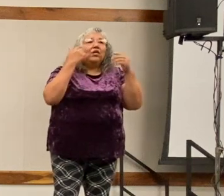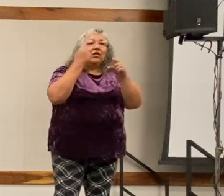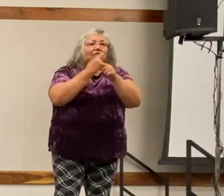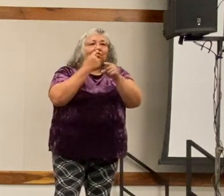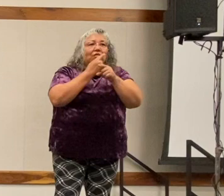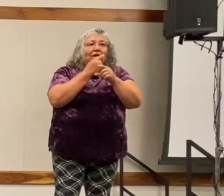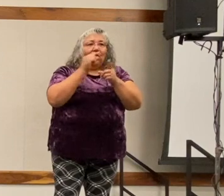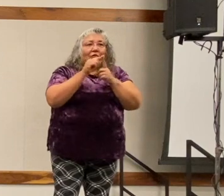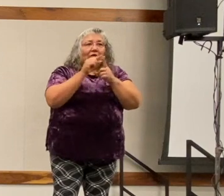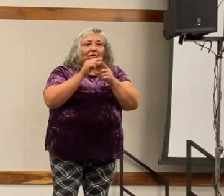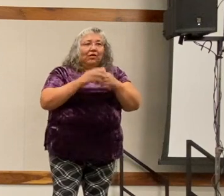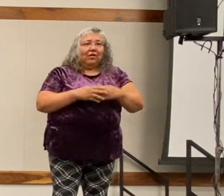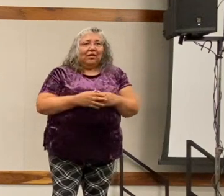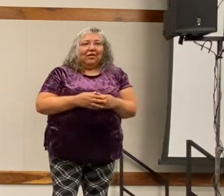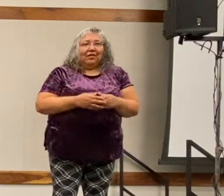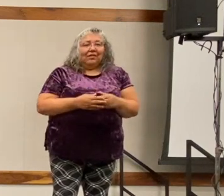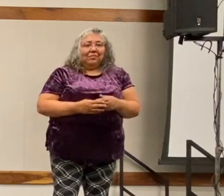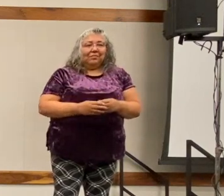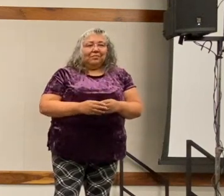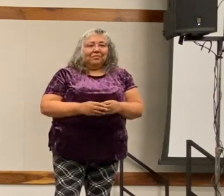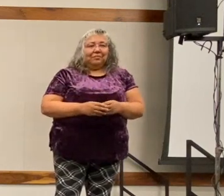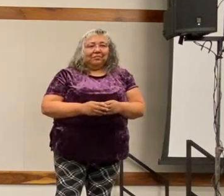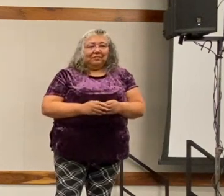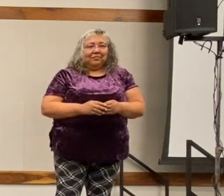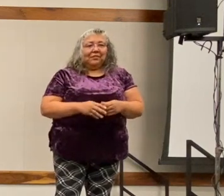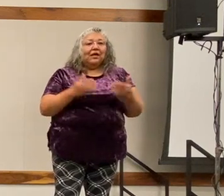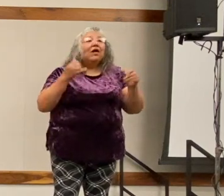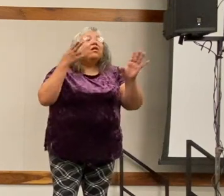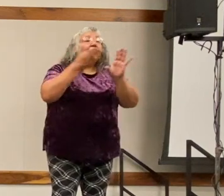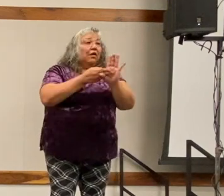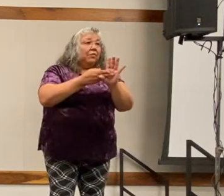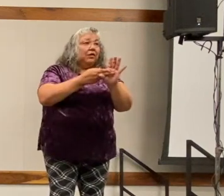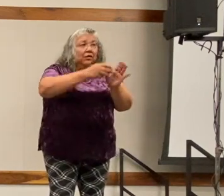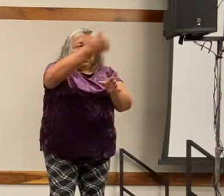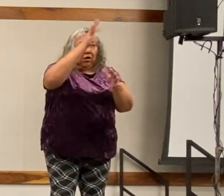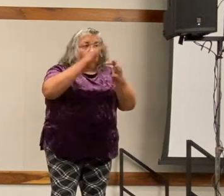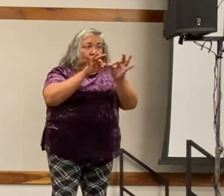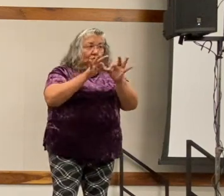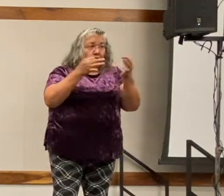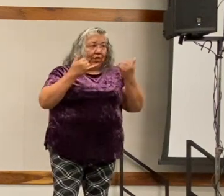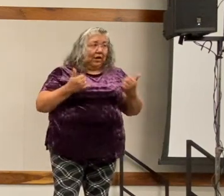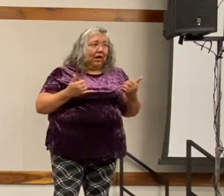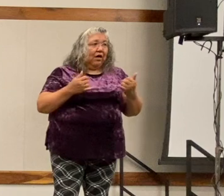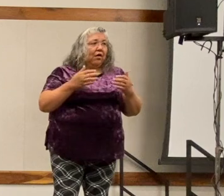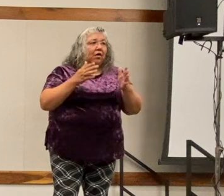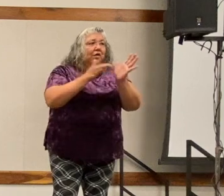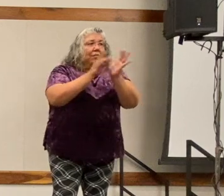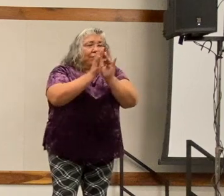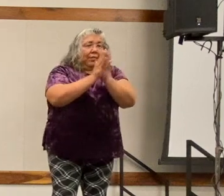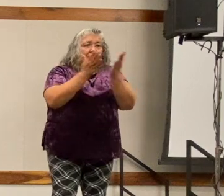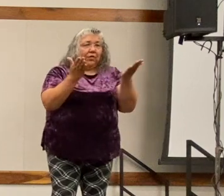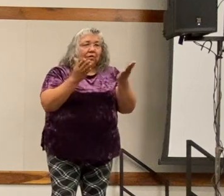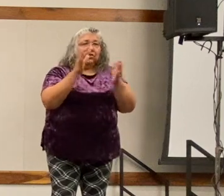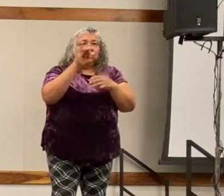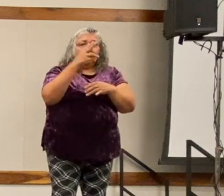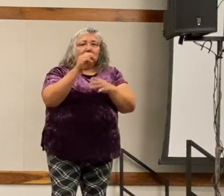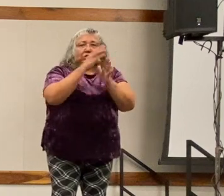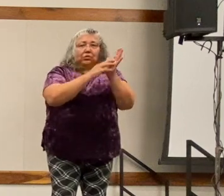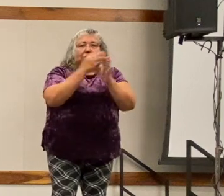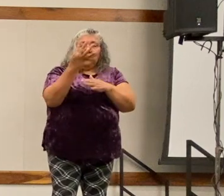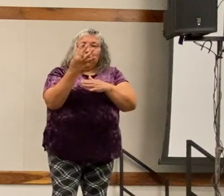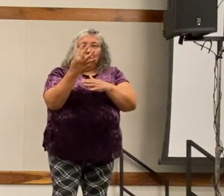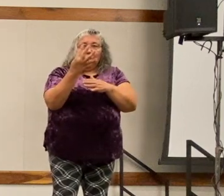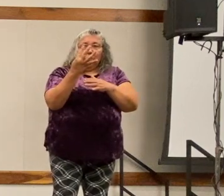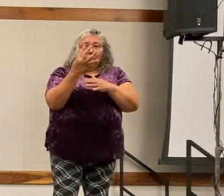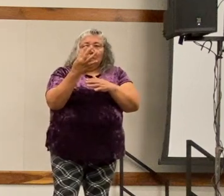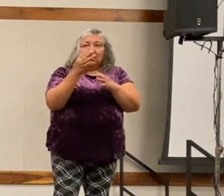Cool, that's exactly right, yeah. So let's jump into God's Word right now. So open up your Bibles to John chapter 4. That's